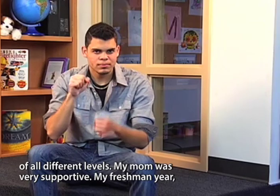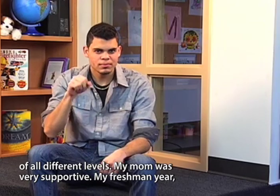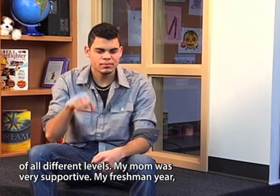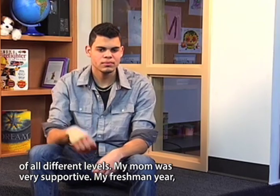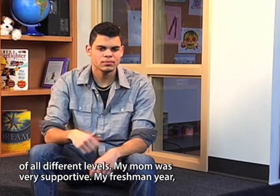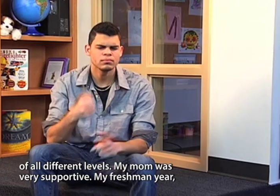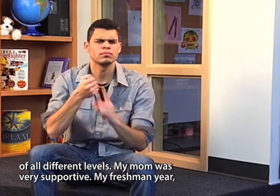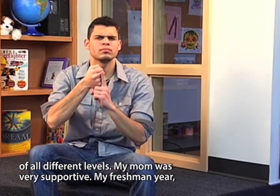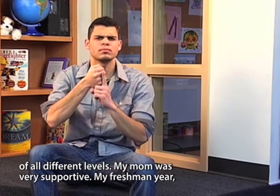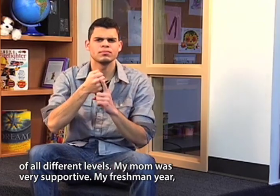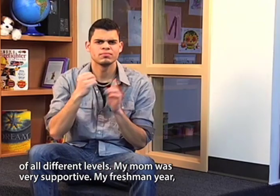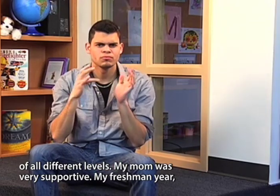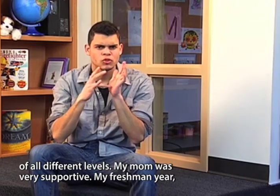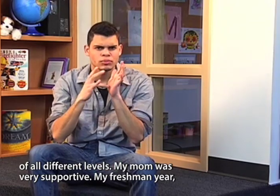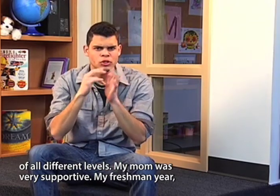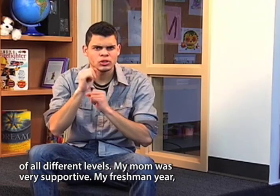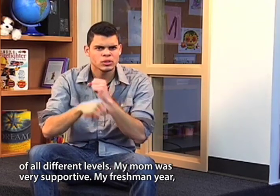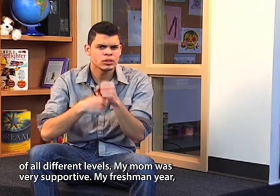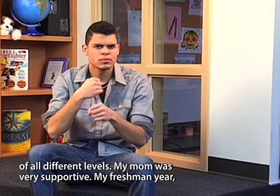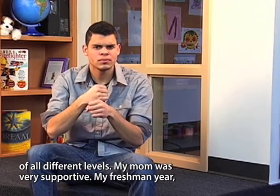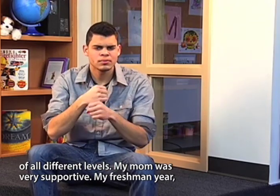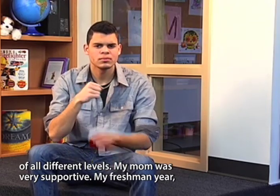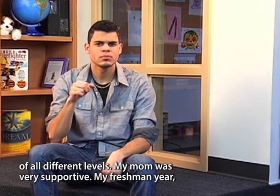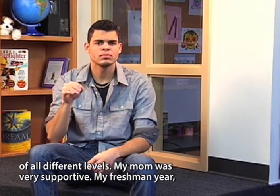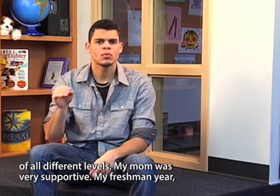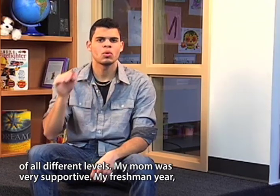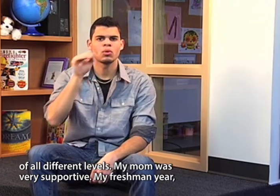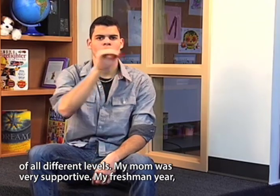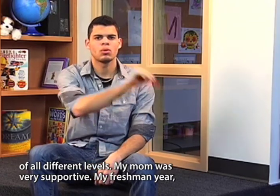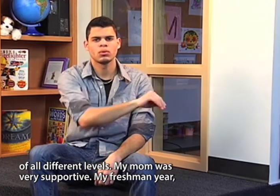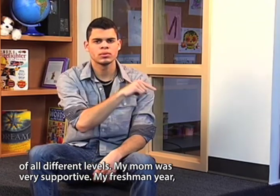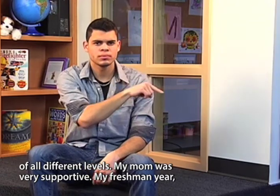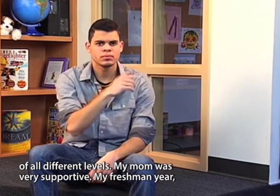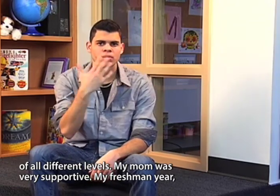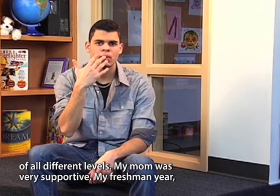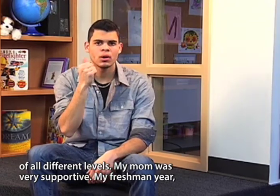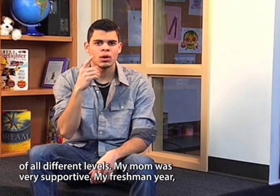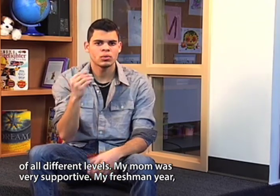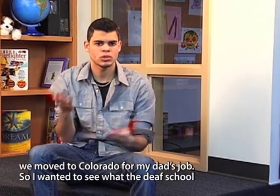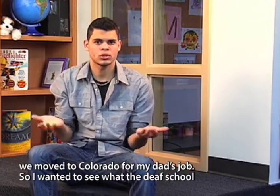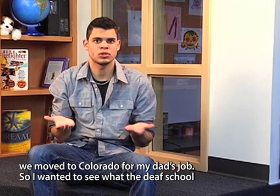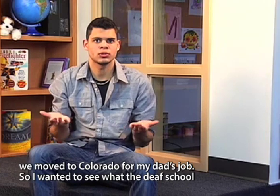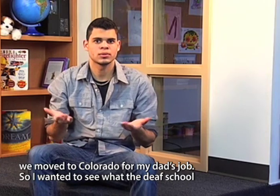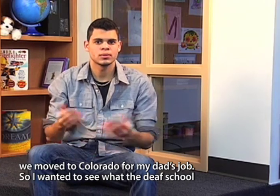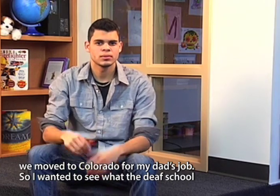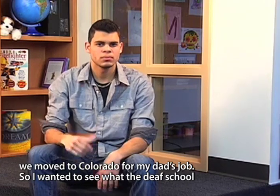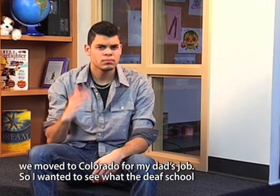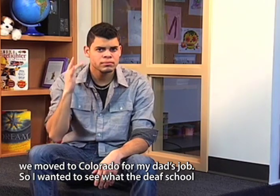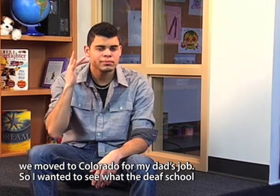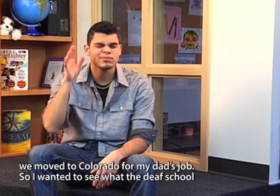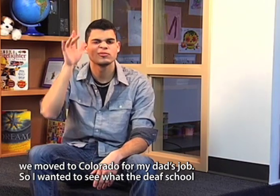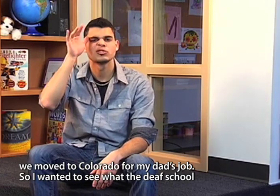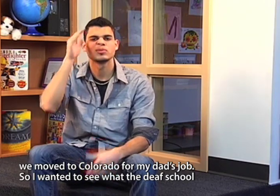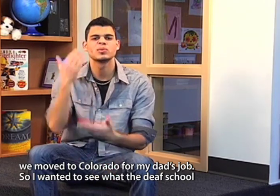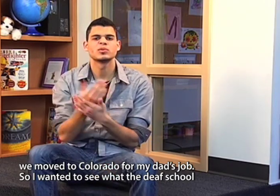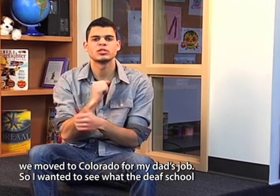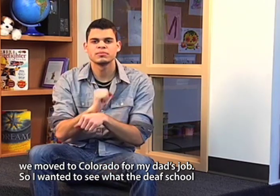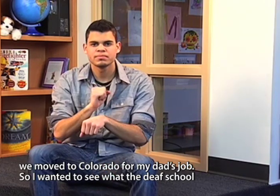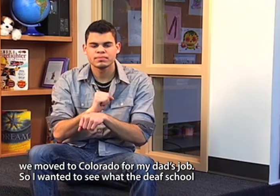My mom was very supportive. My freshman year, we moved to Colorado for my dad's